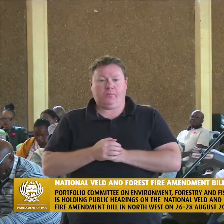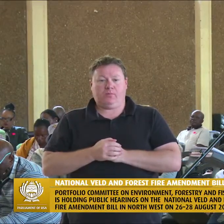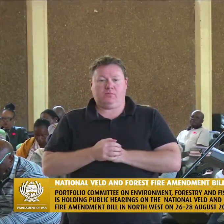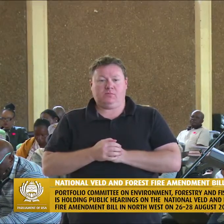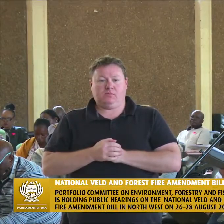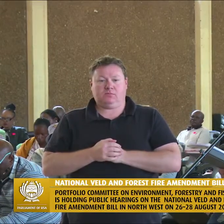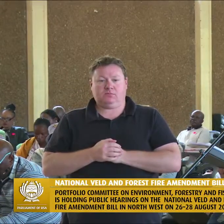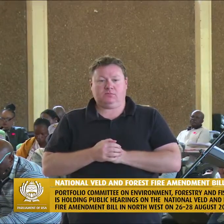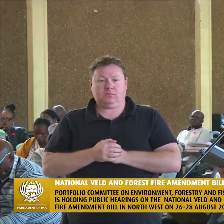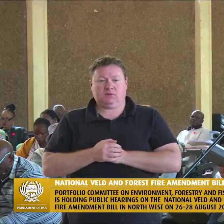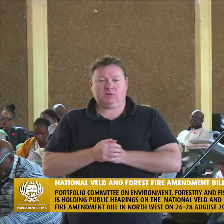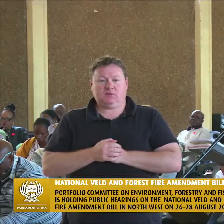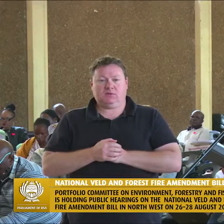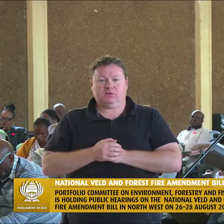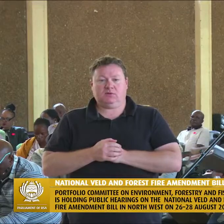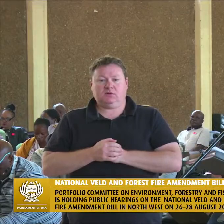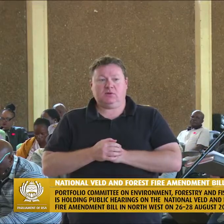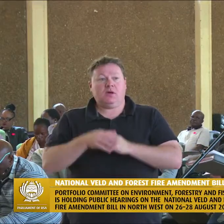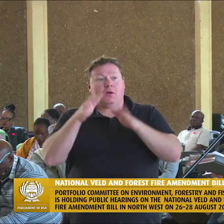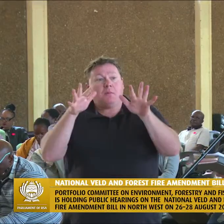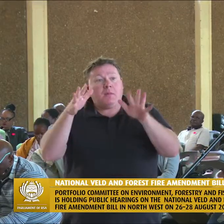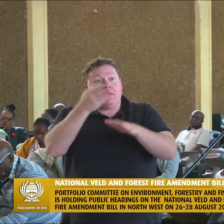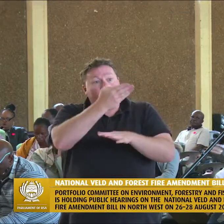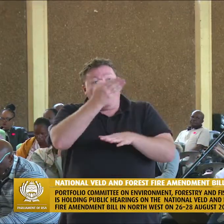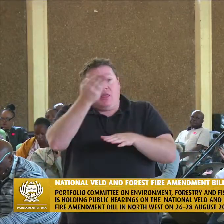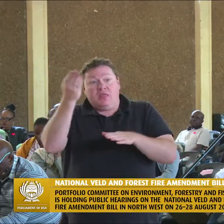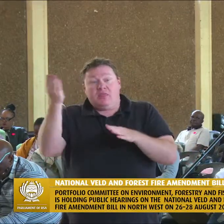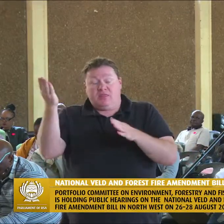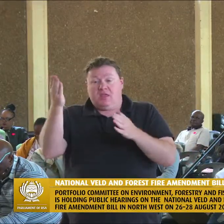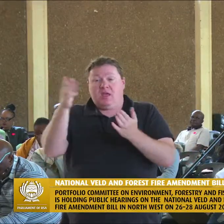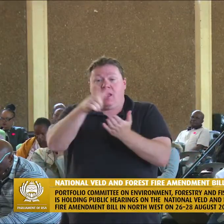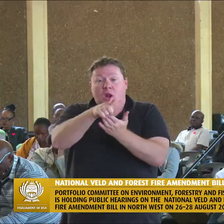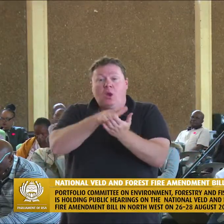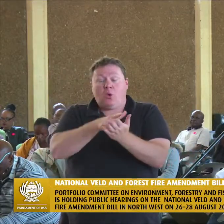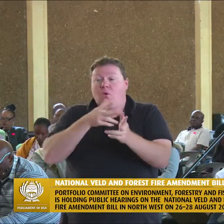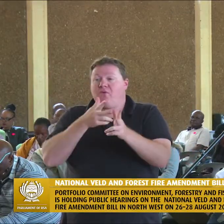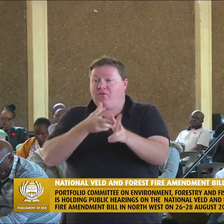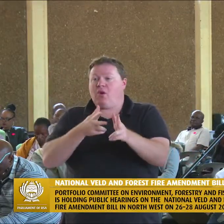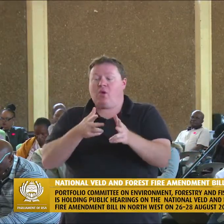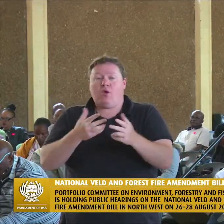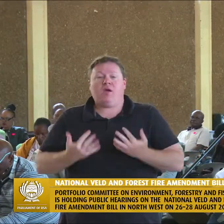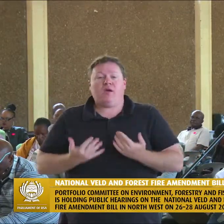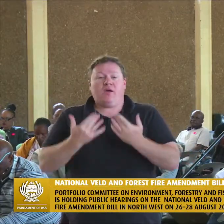you do get your law-abiding citizens that do fire breaks every year